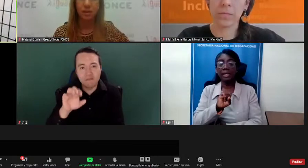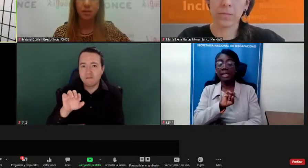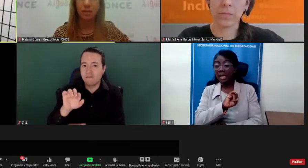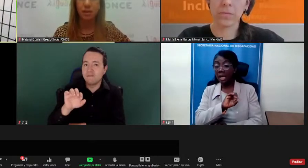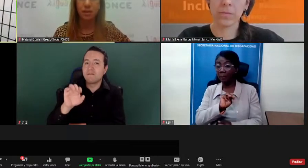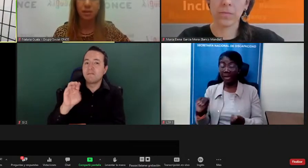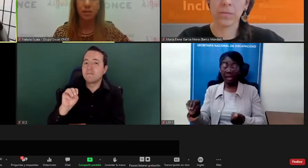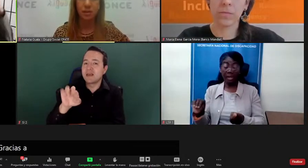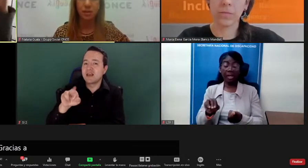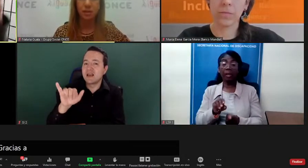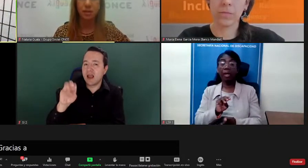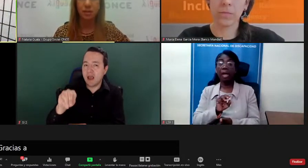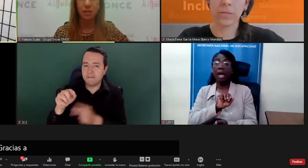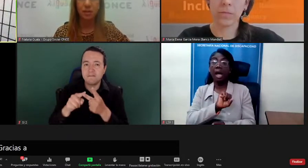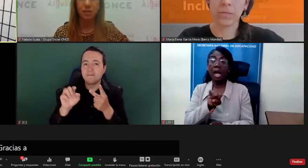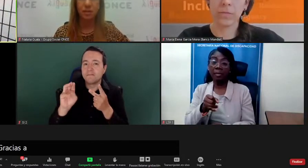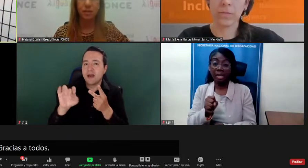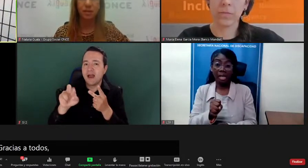listening